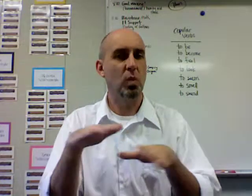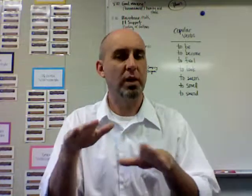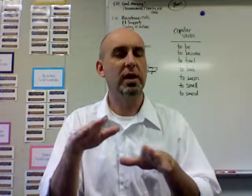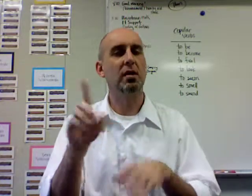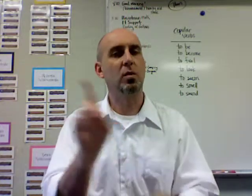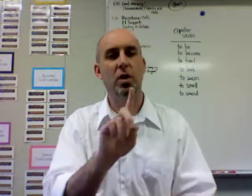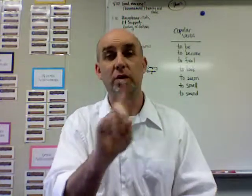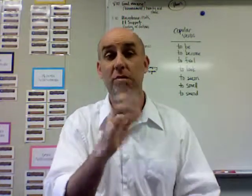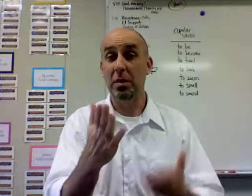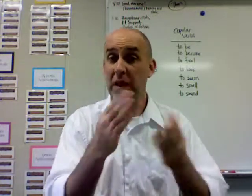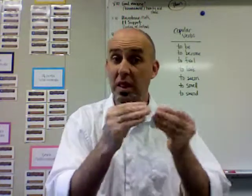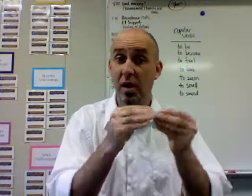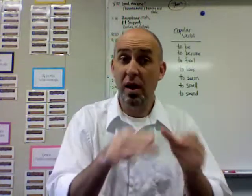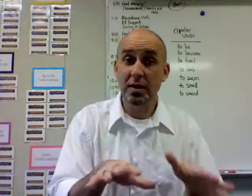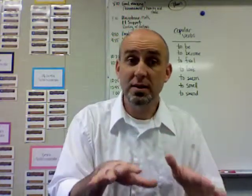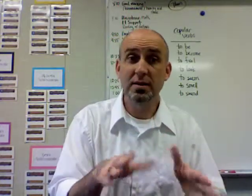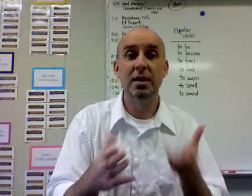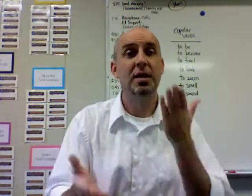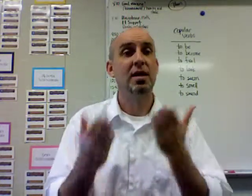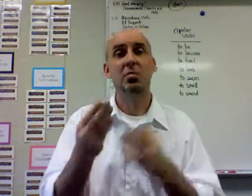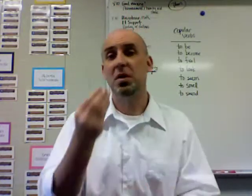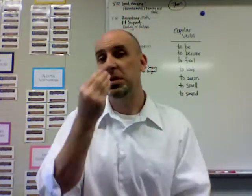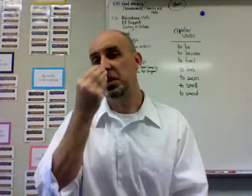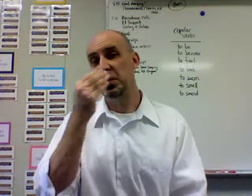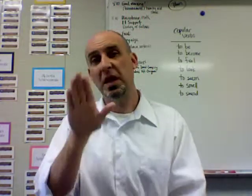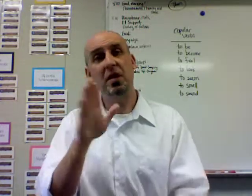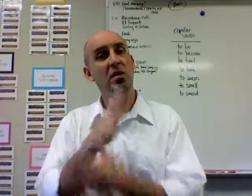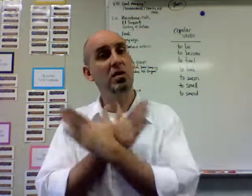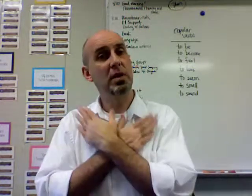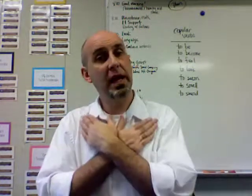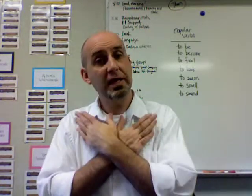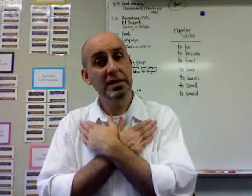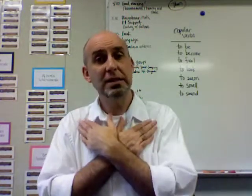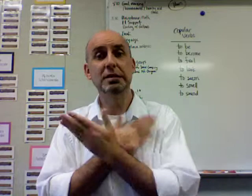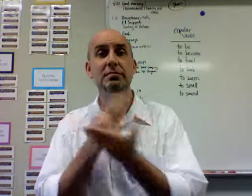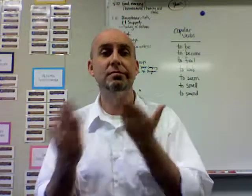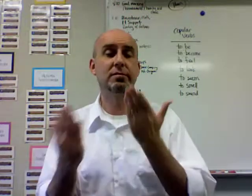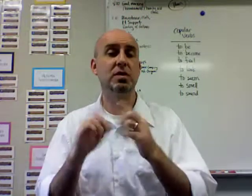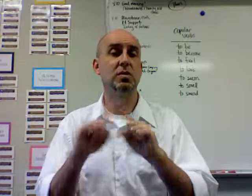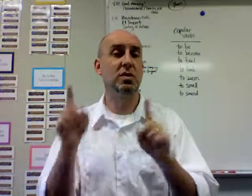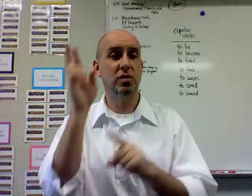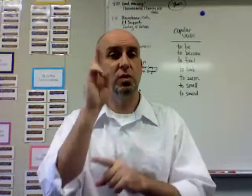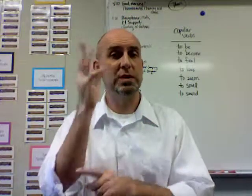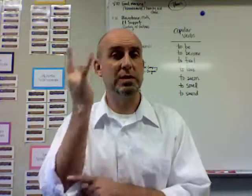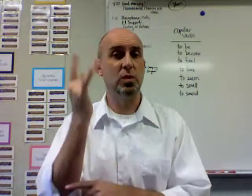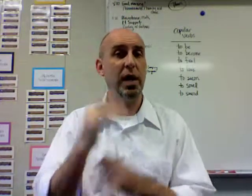walking or wandering. Maybe lost, maybe you don't care, you're relaxing. There's some different reasons why.